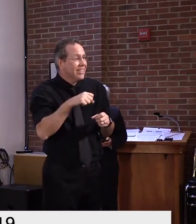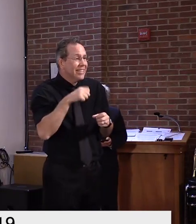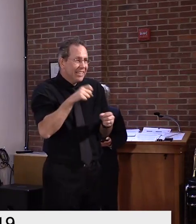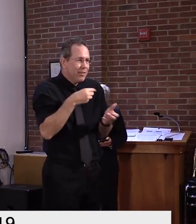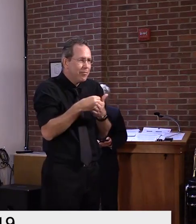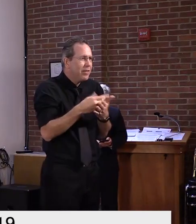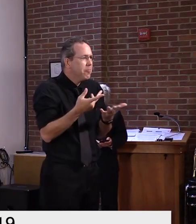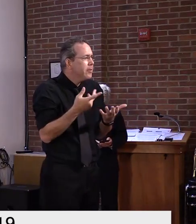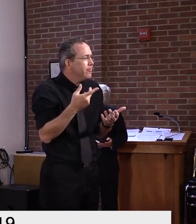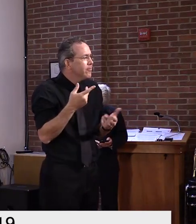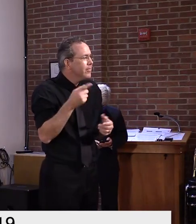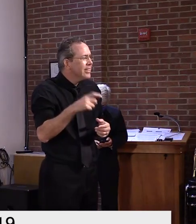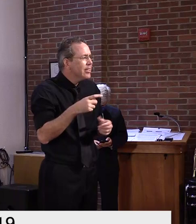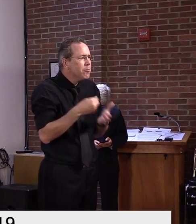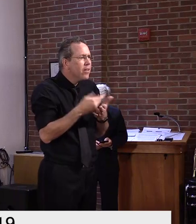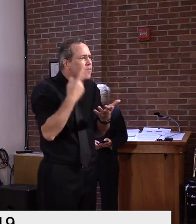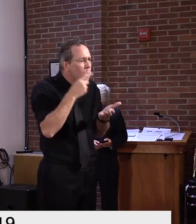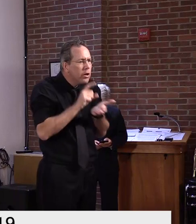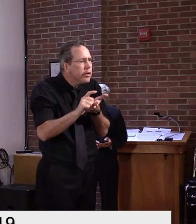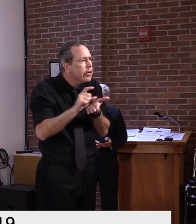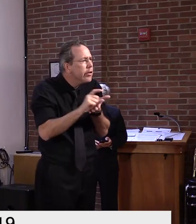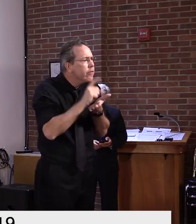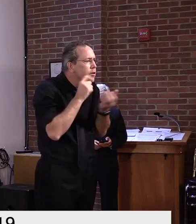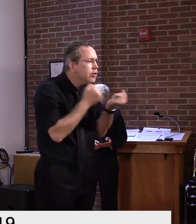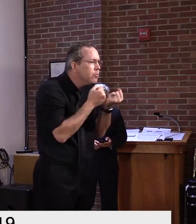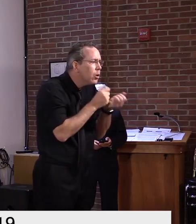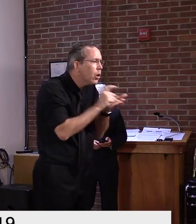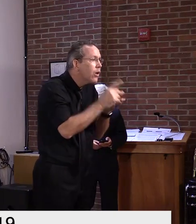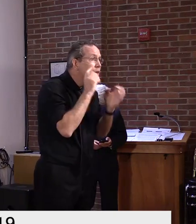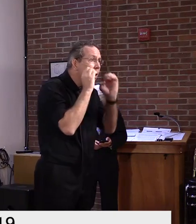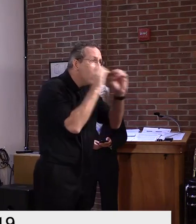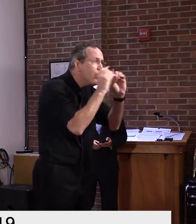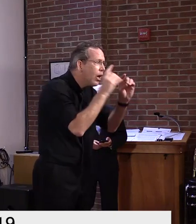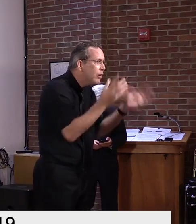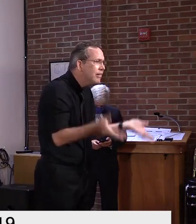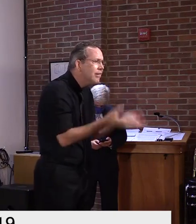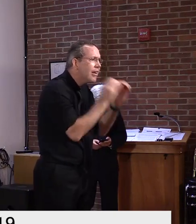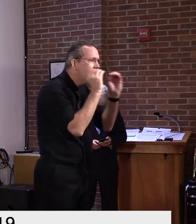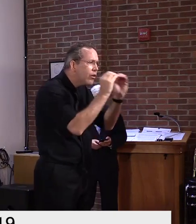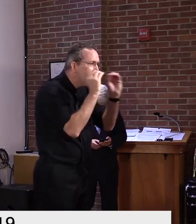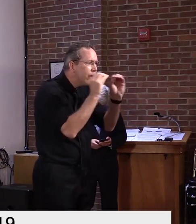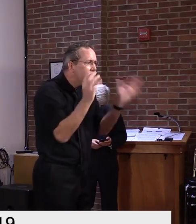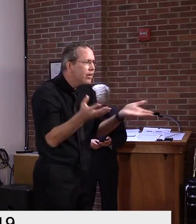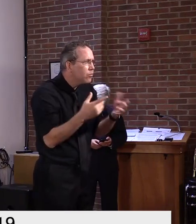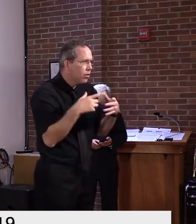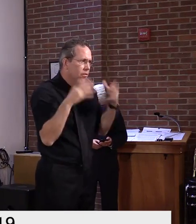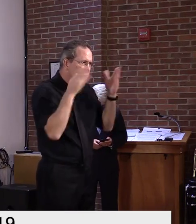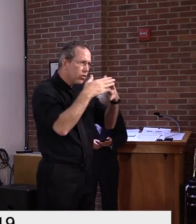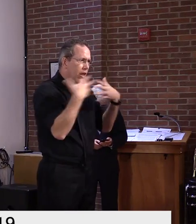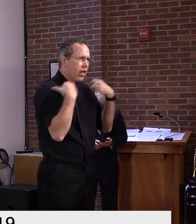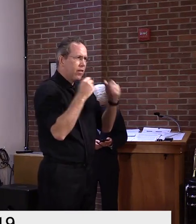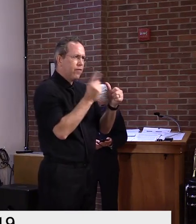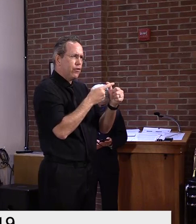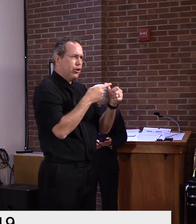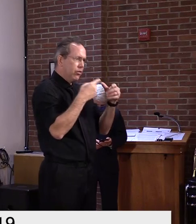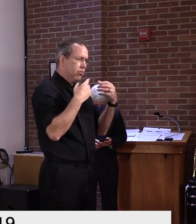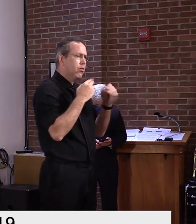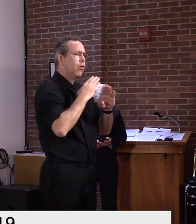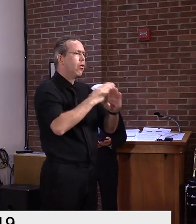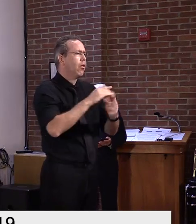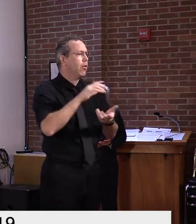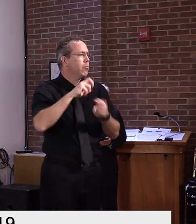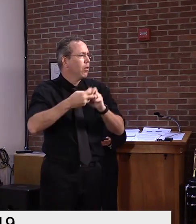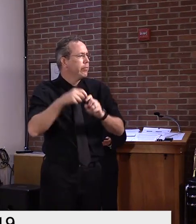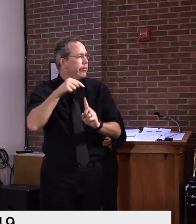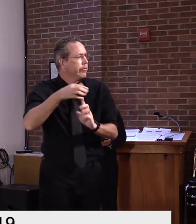population to be healthier. And really, again, focusing on things that impact health, like